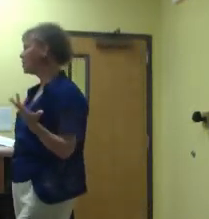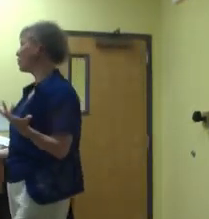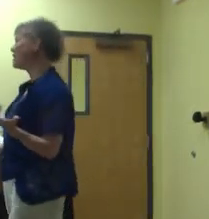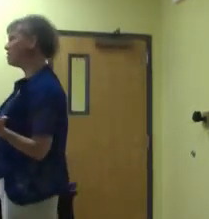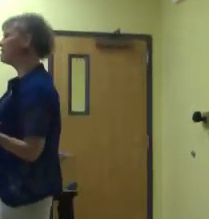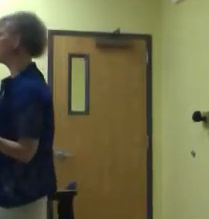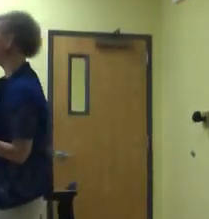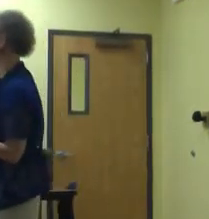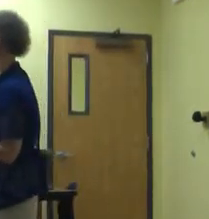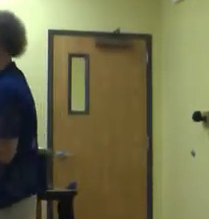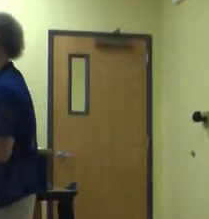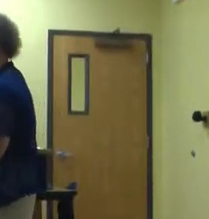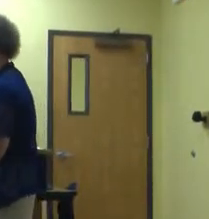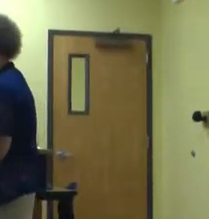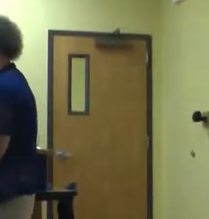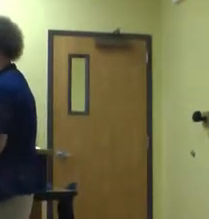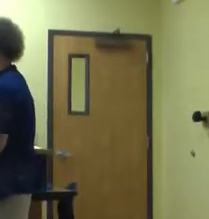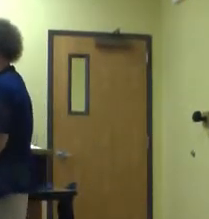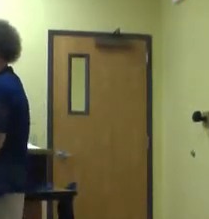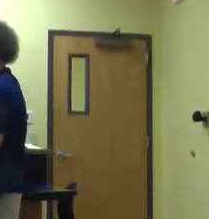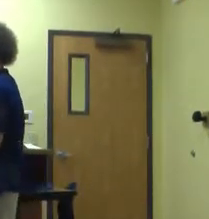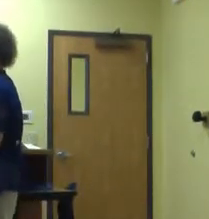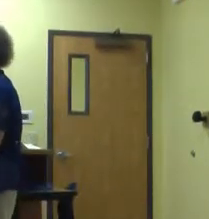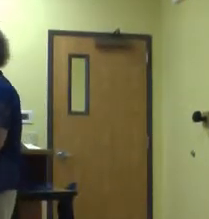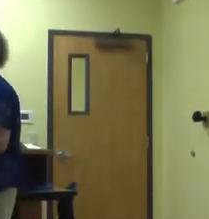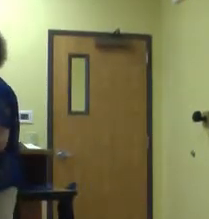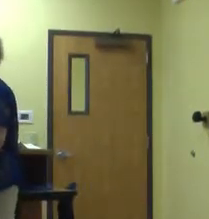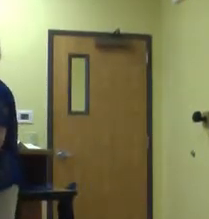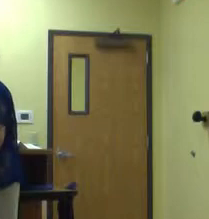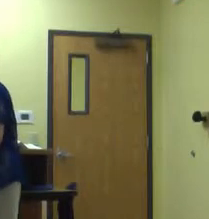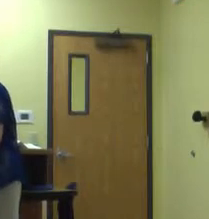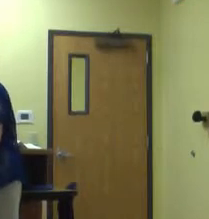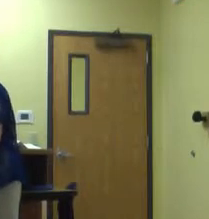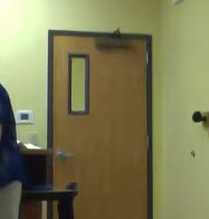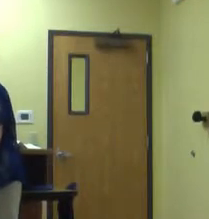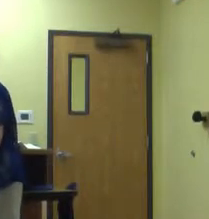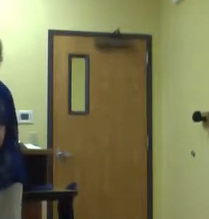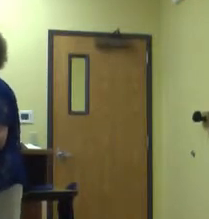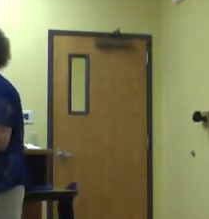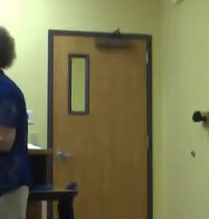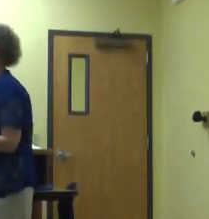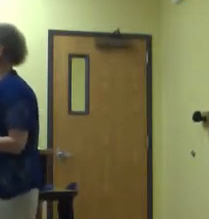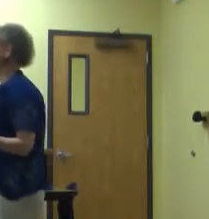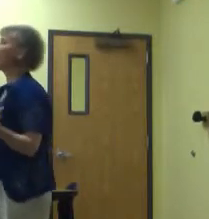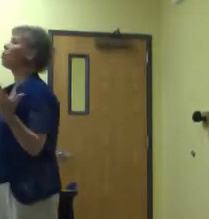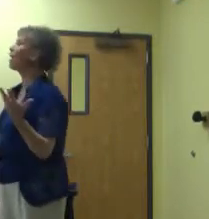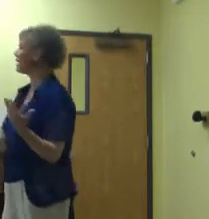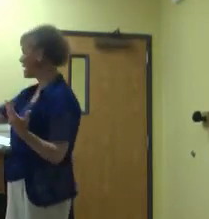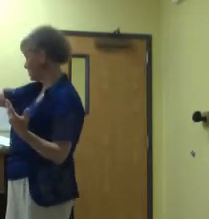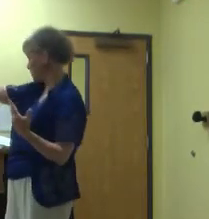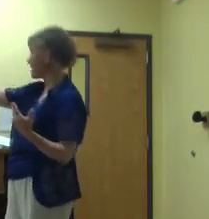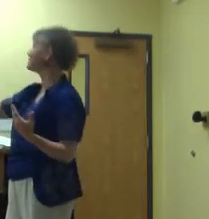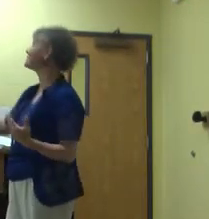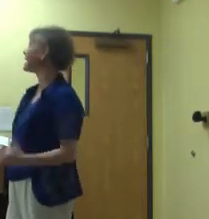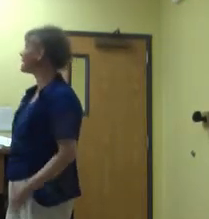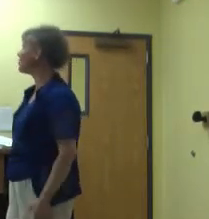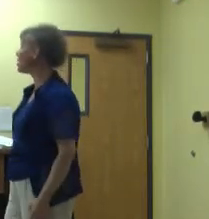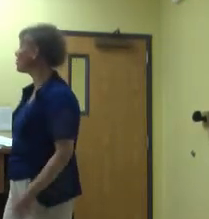okay thing in deaf culture because it's very important. How are you going to get their attention at times without touching them? Whereas that's exactly what we